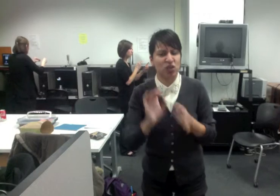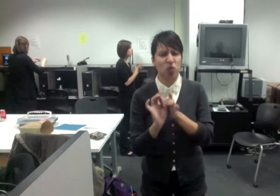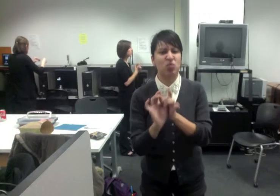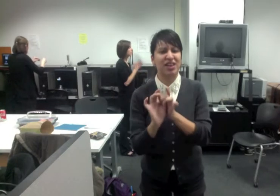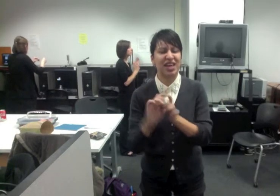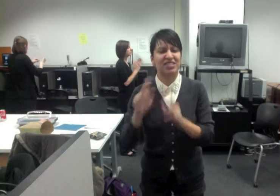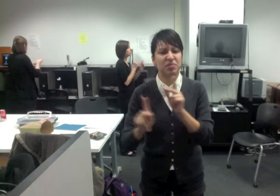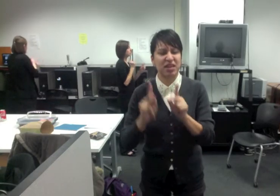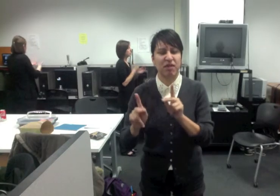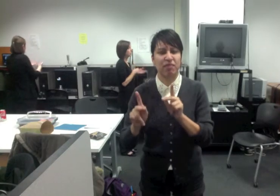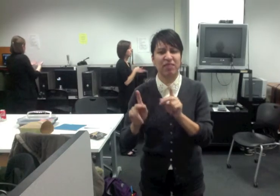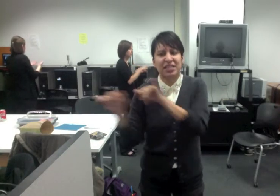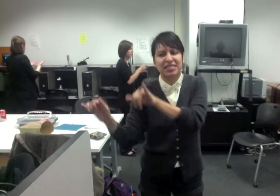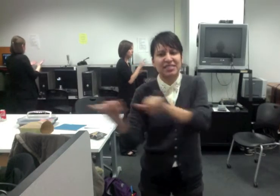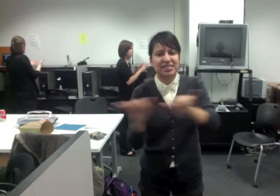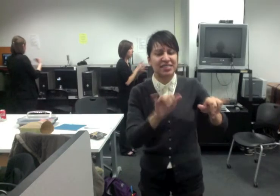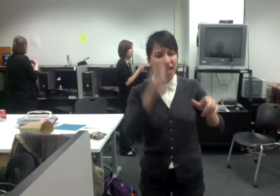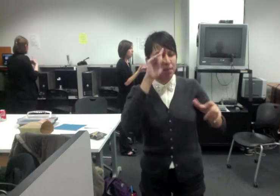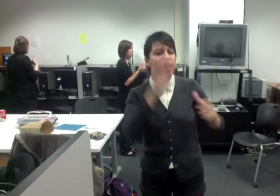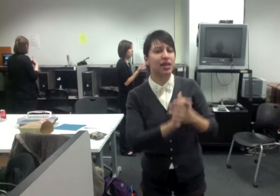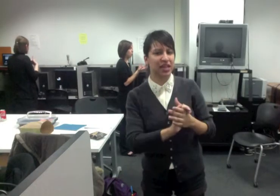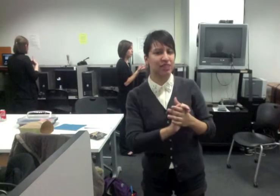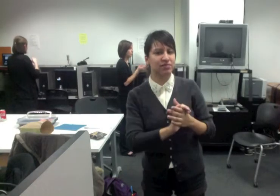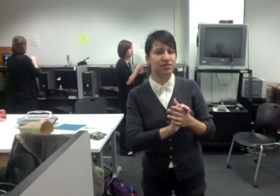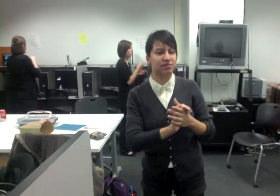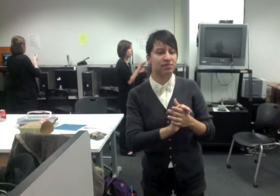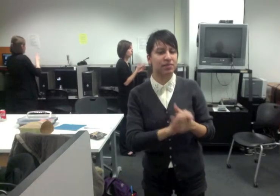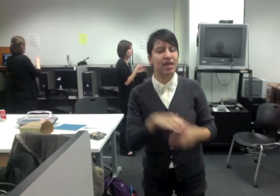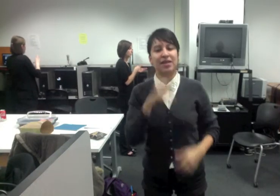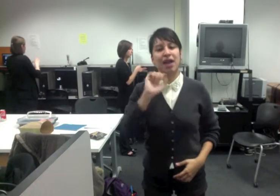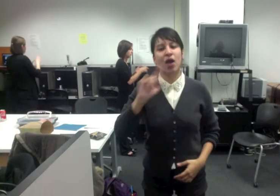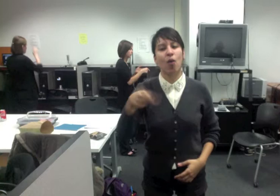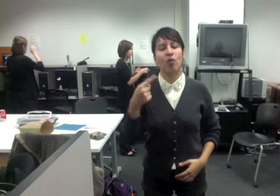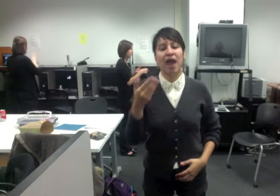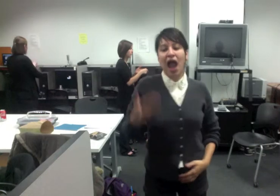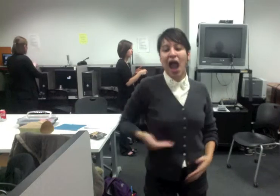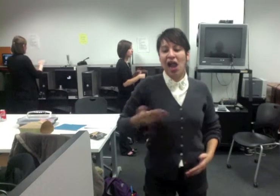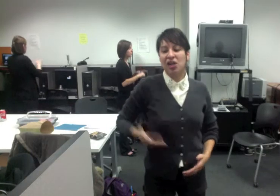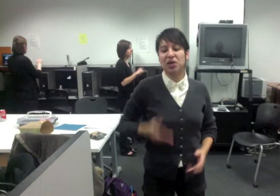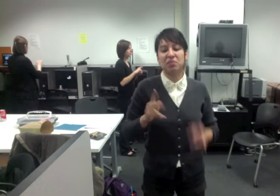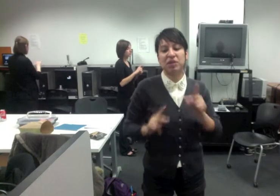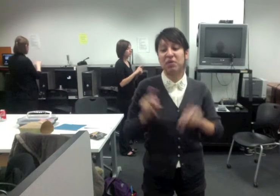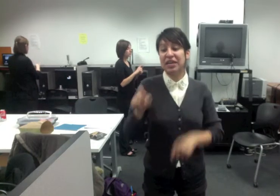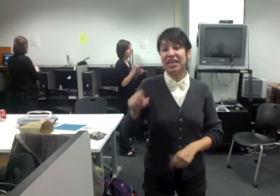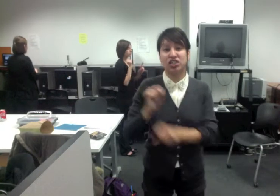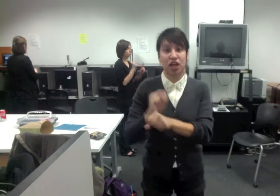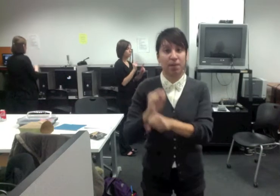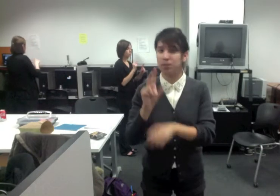believe. The goal is not just to hire people who need a job. It's to hire people who believe what you believe. I